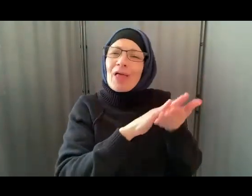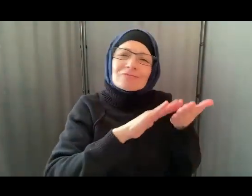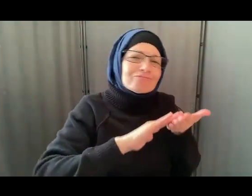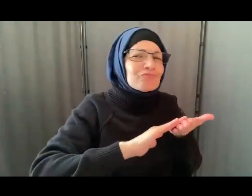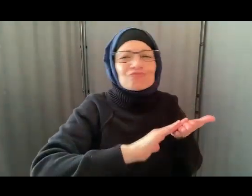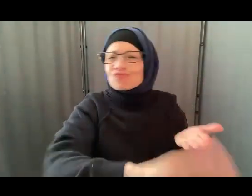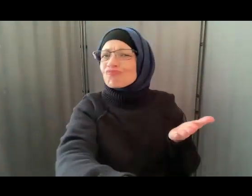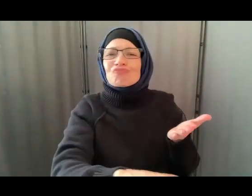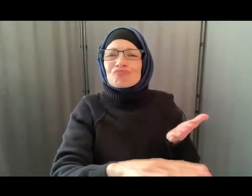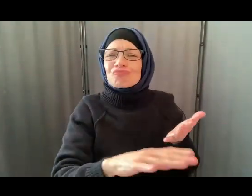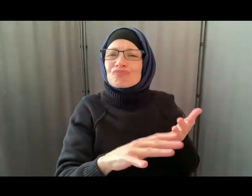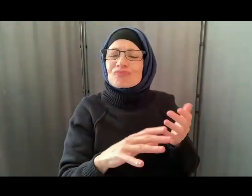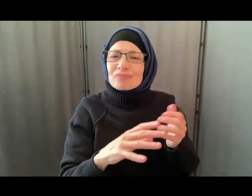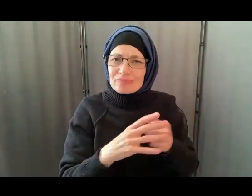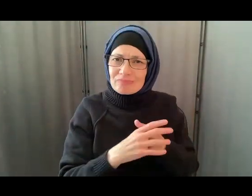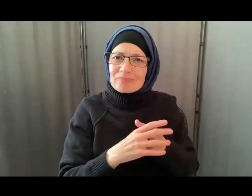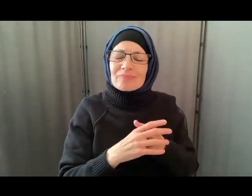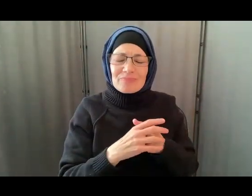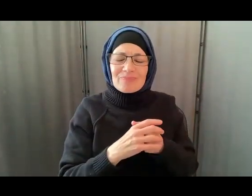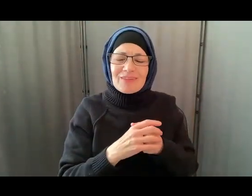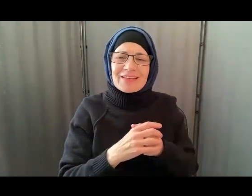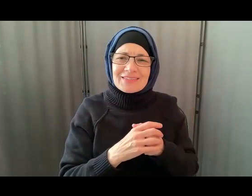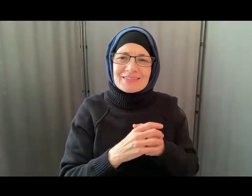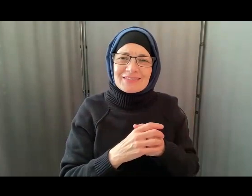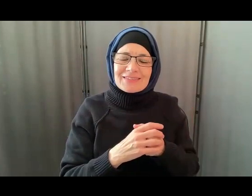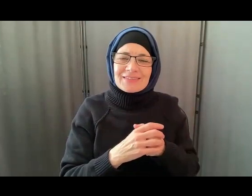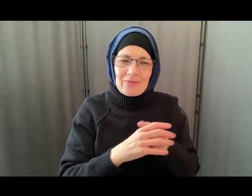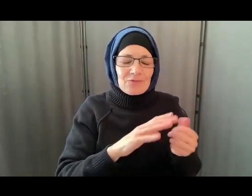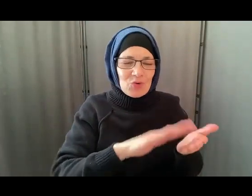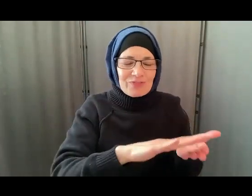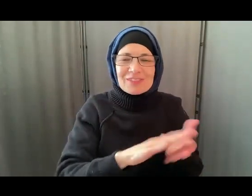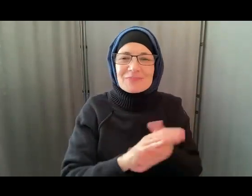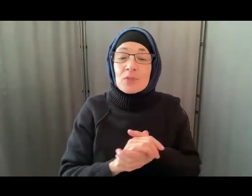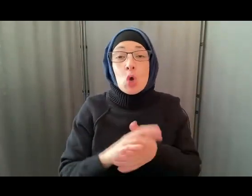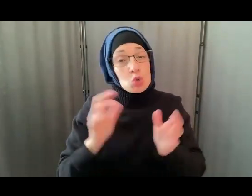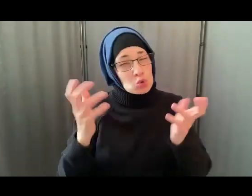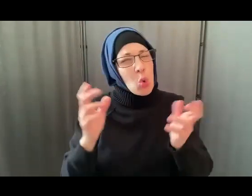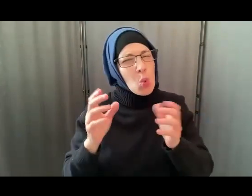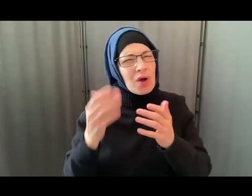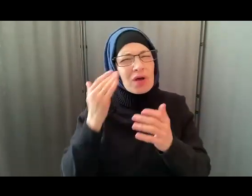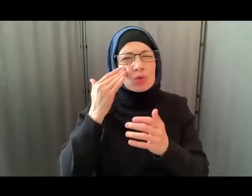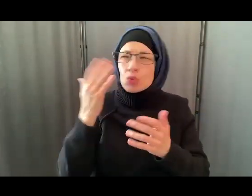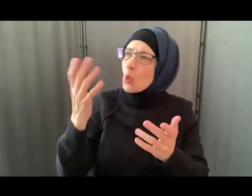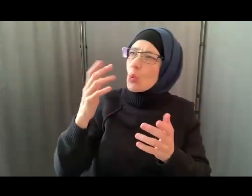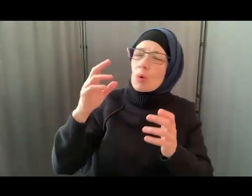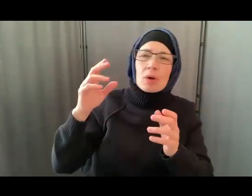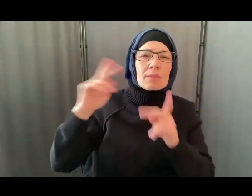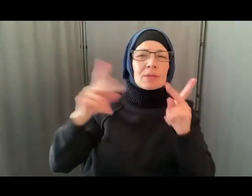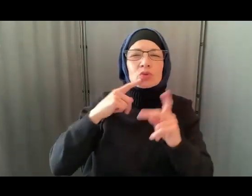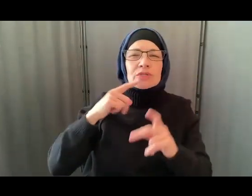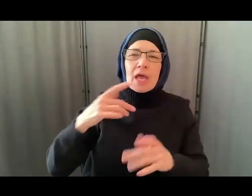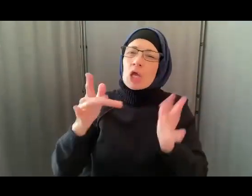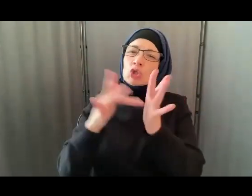The claim that Jesus is divine by